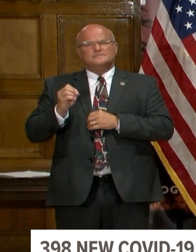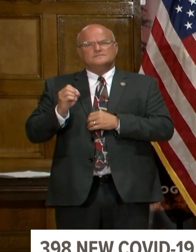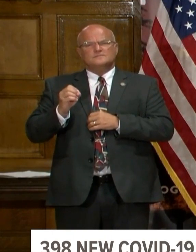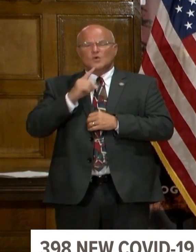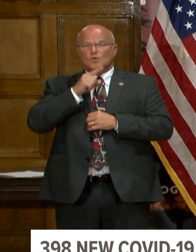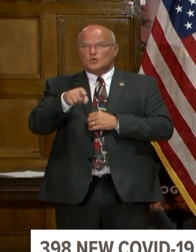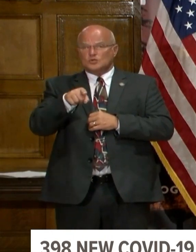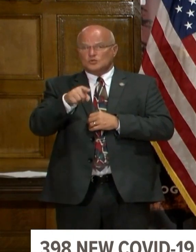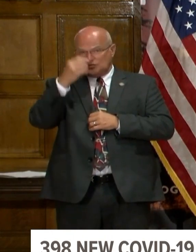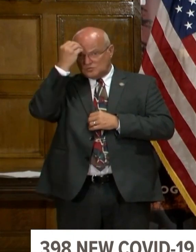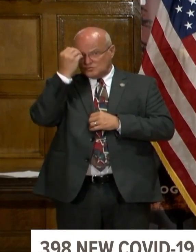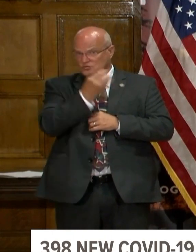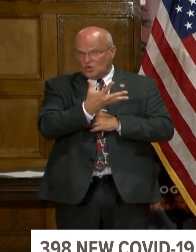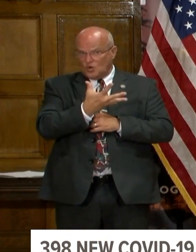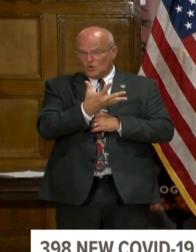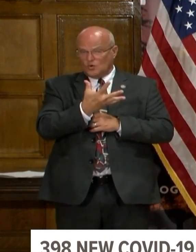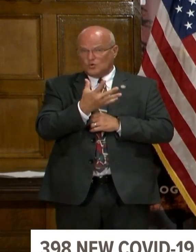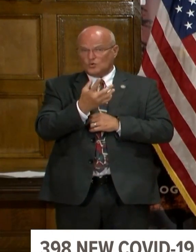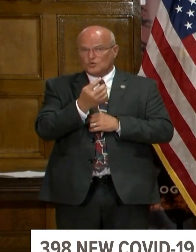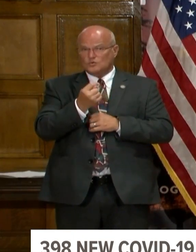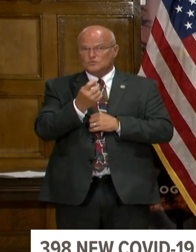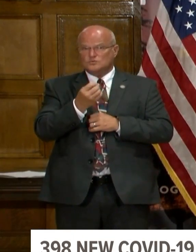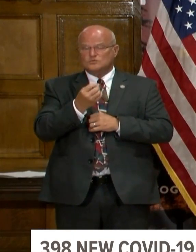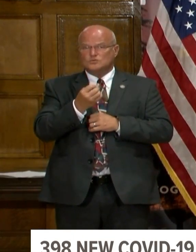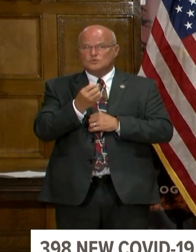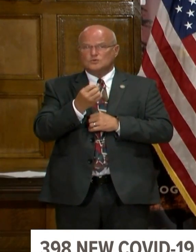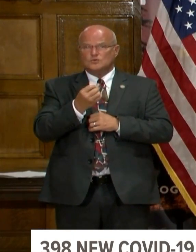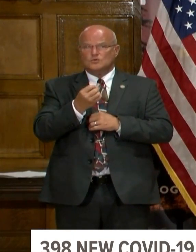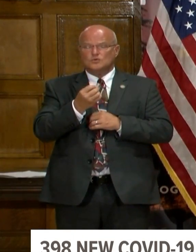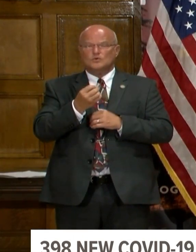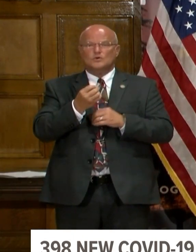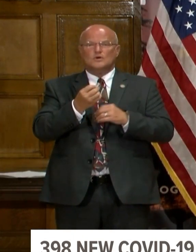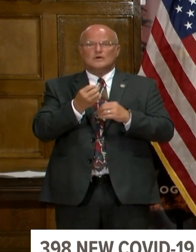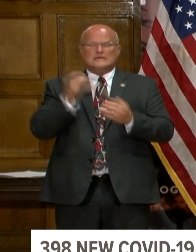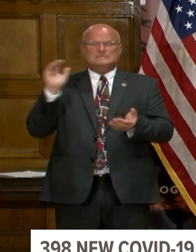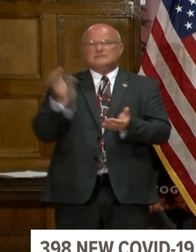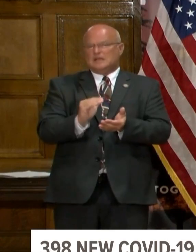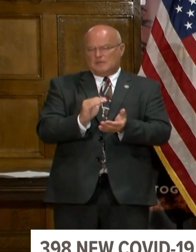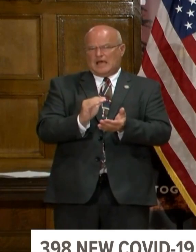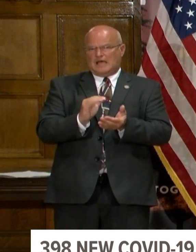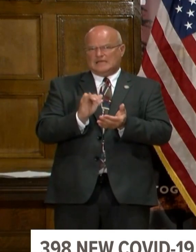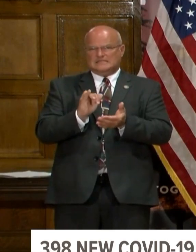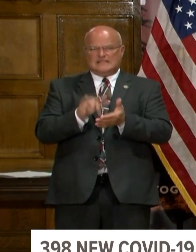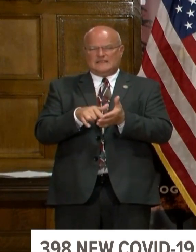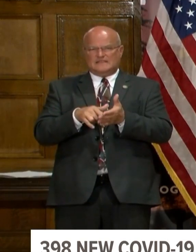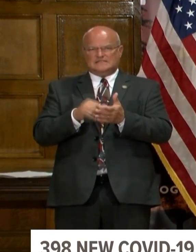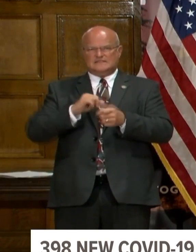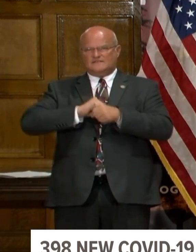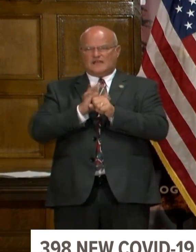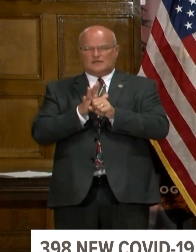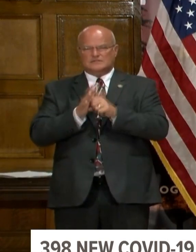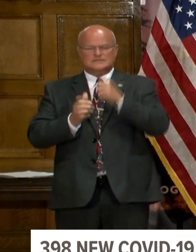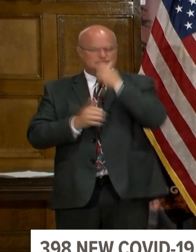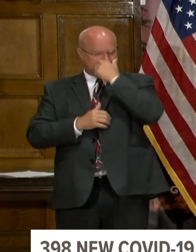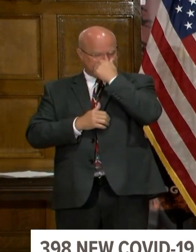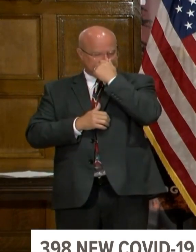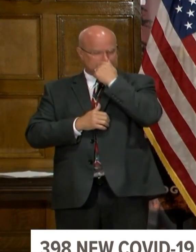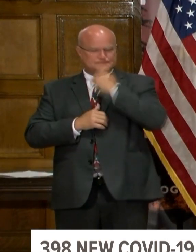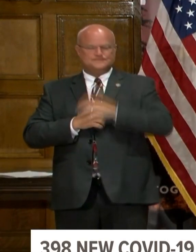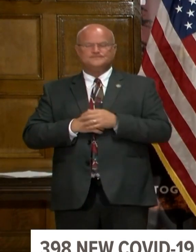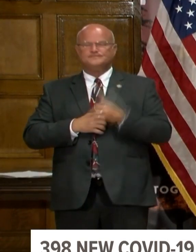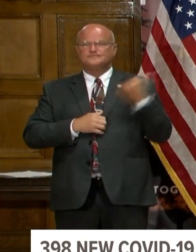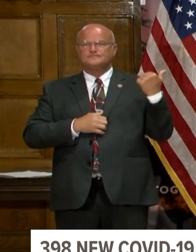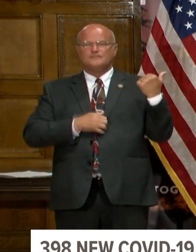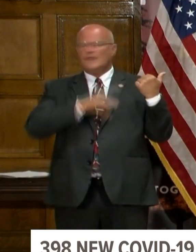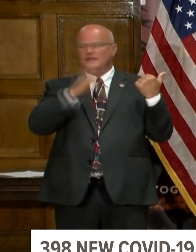were you ever told to play it down, or as you said, minimize this virus? I've never